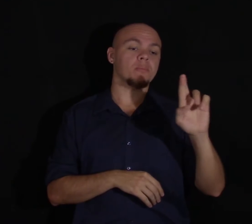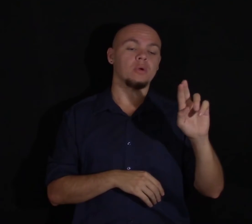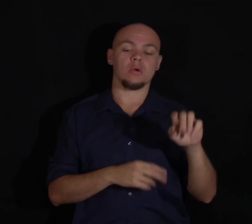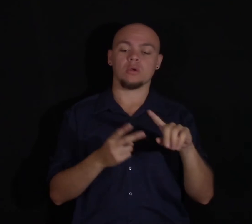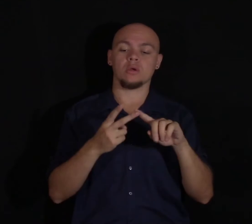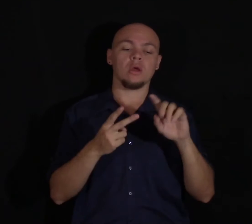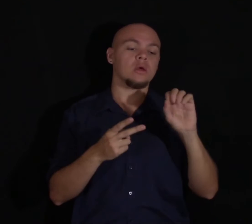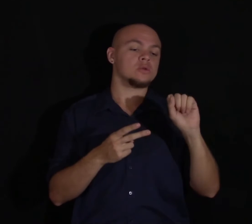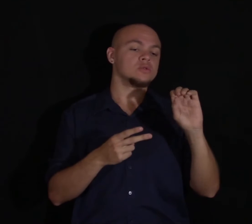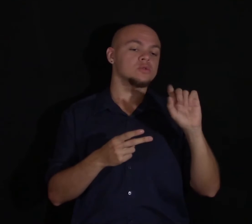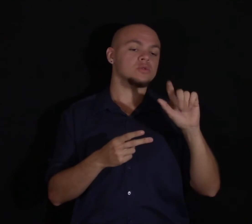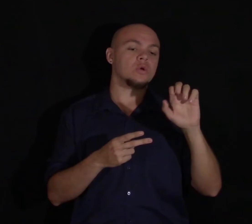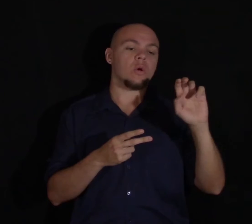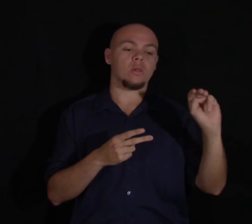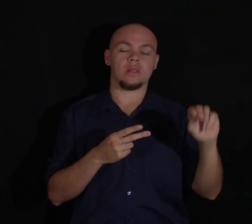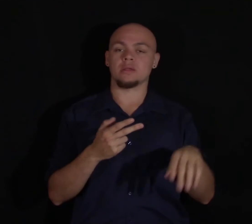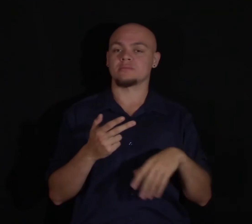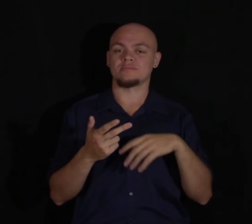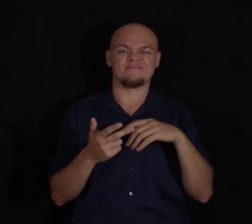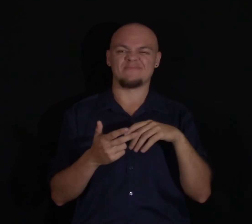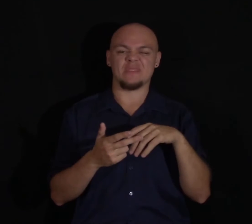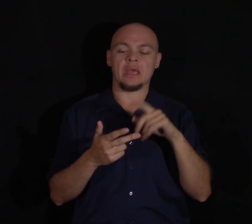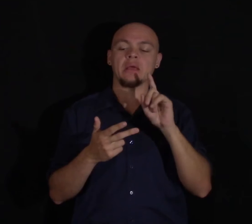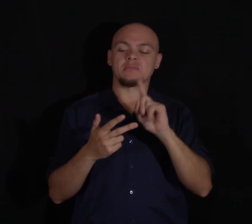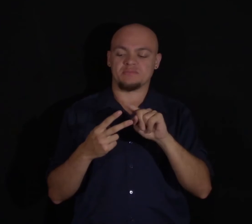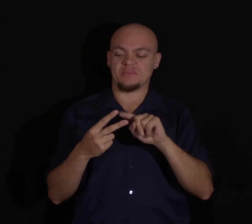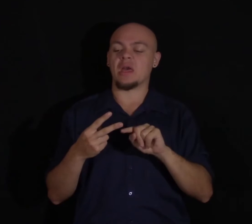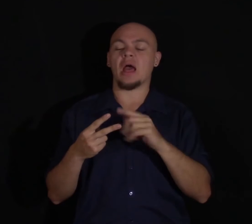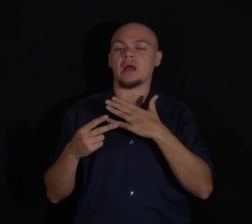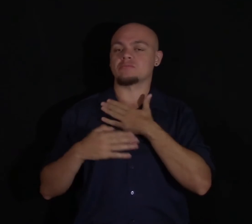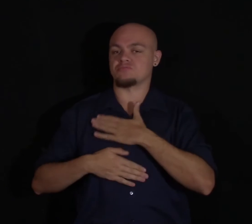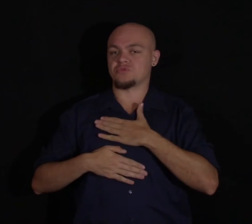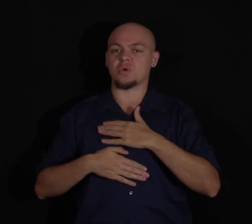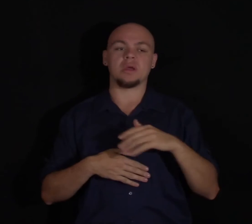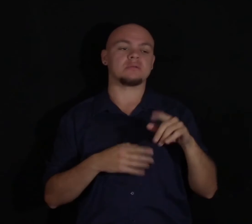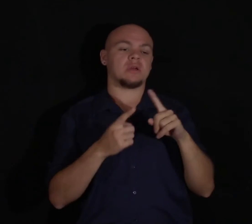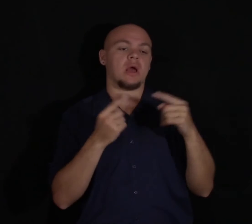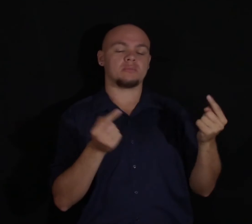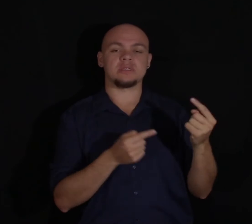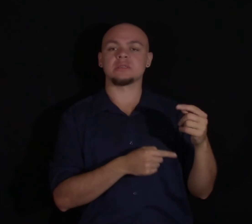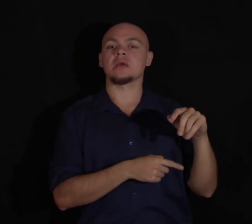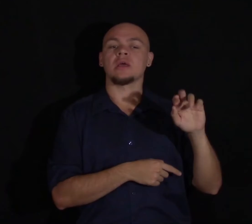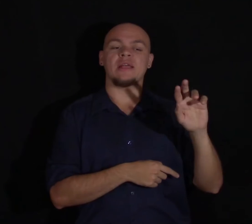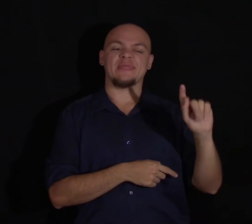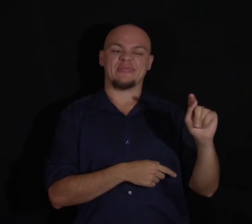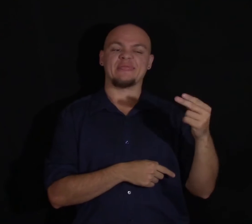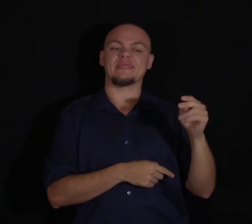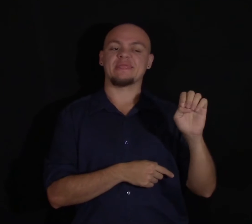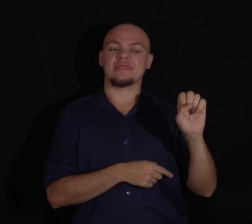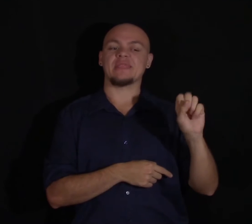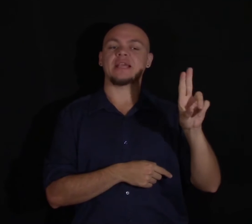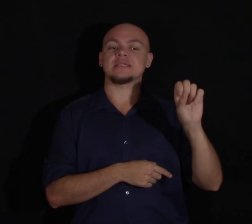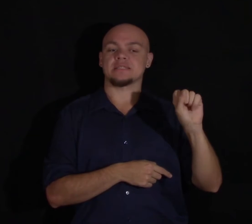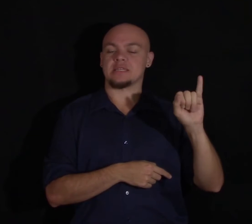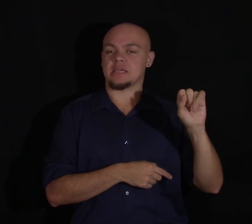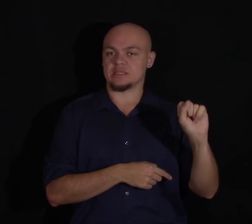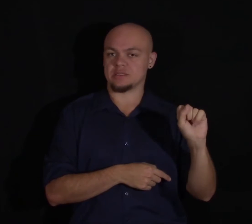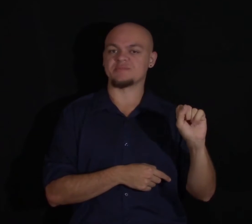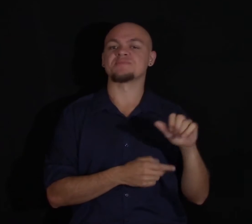preference to Romulus and Theseus. The patriarchal lives of my protectors caused these impressions to take a firm